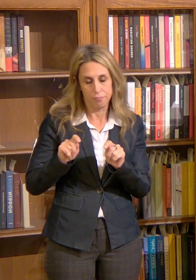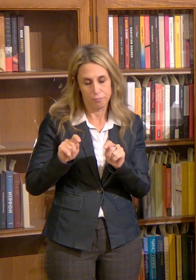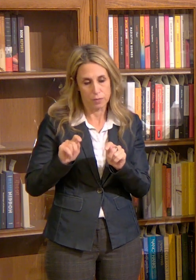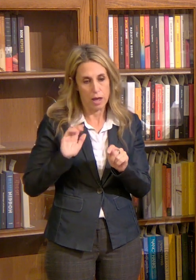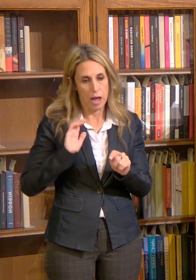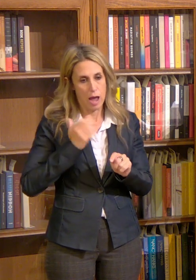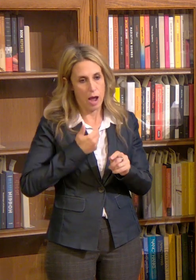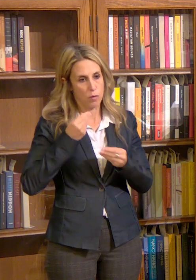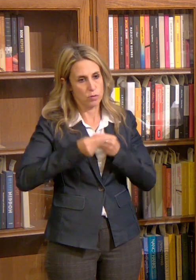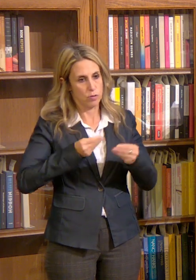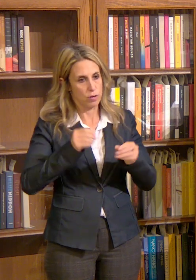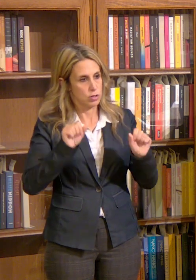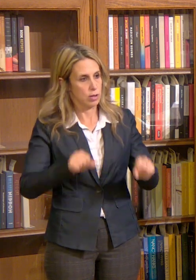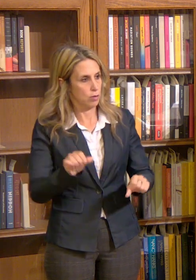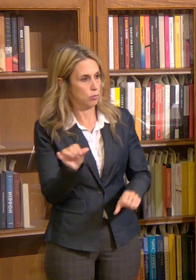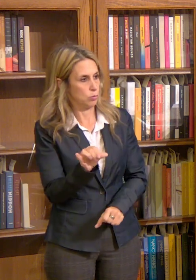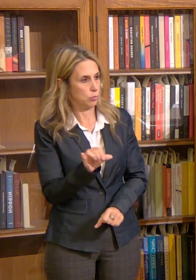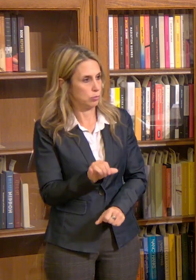then so can